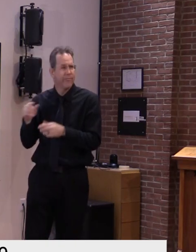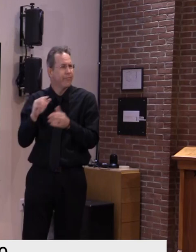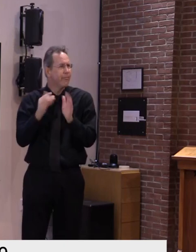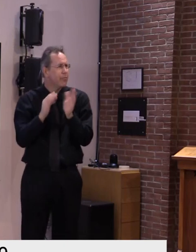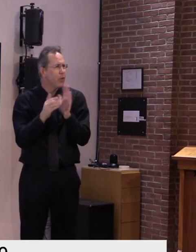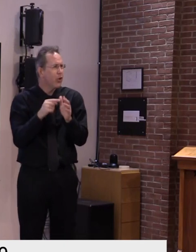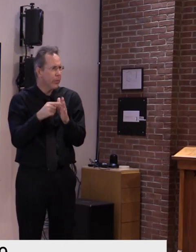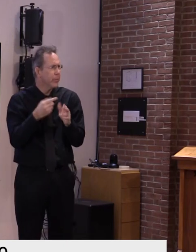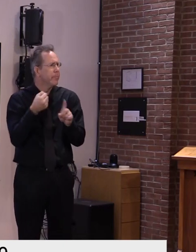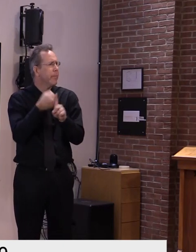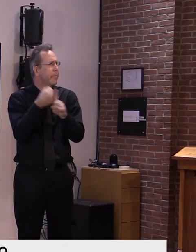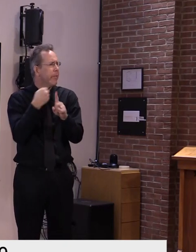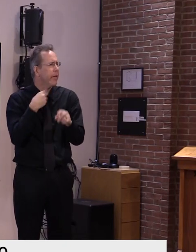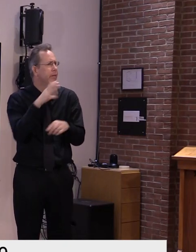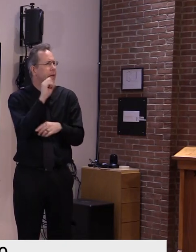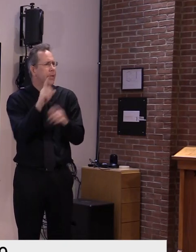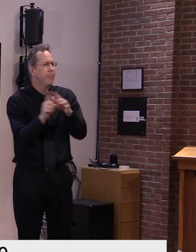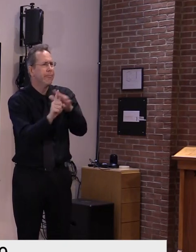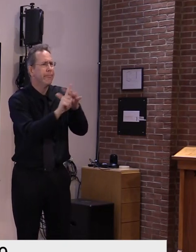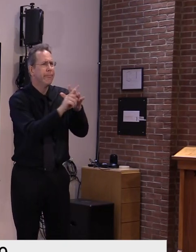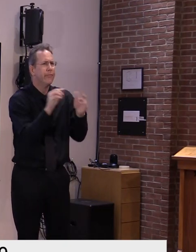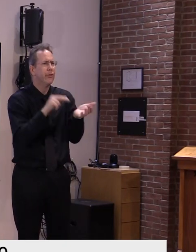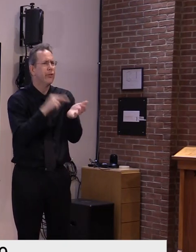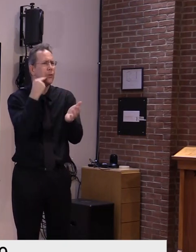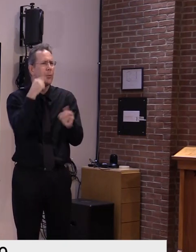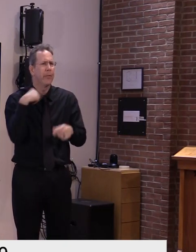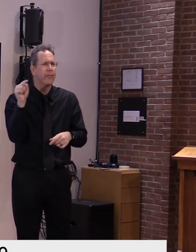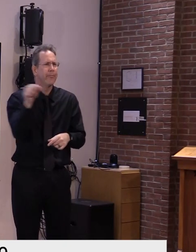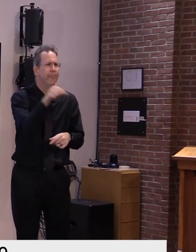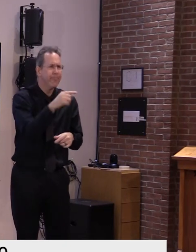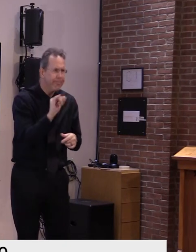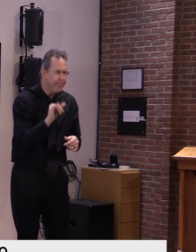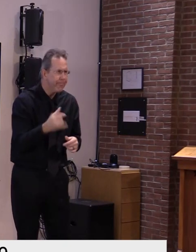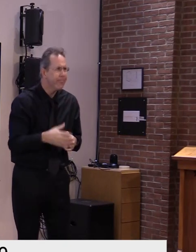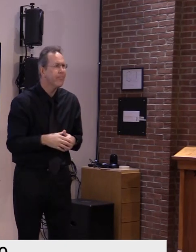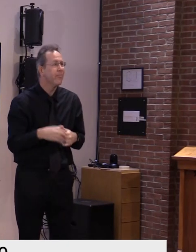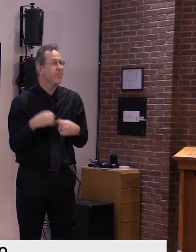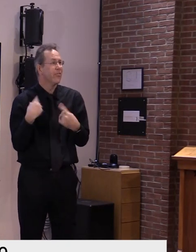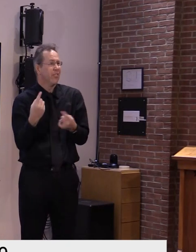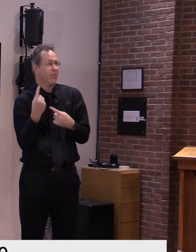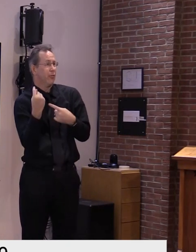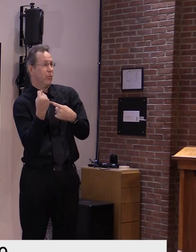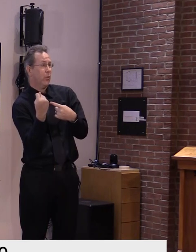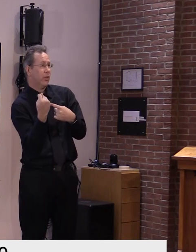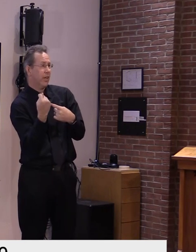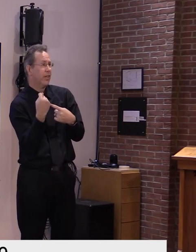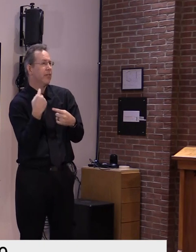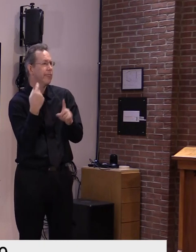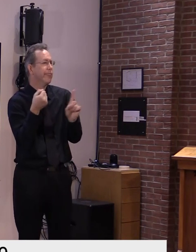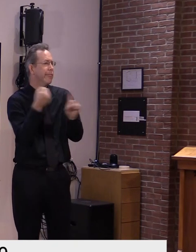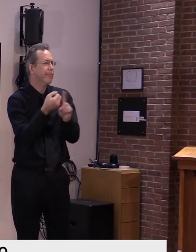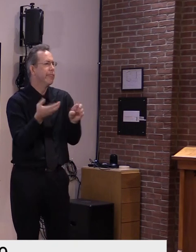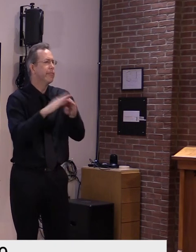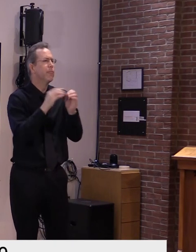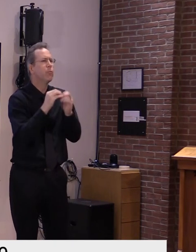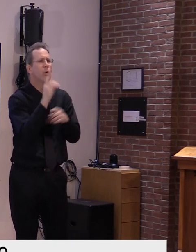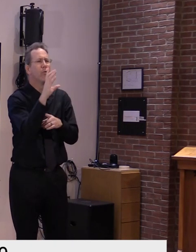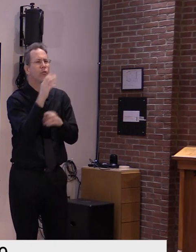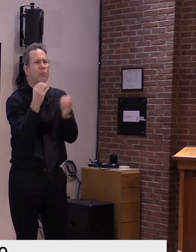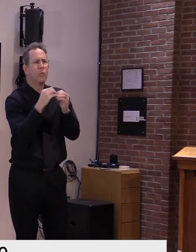outbreak, adding 117 from our last report on Tuesday, bringing the total to